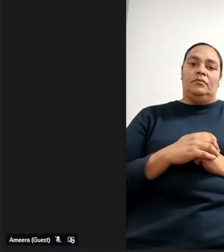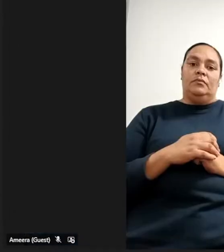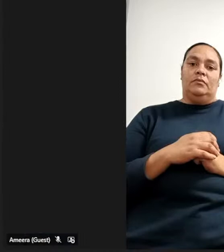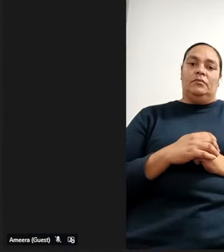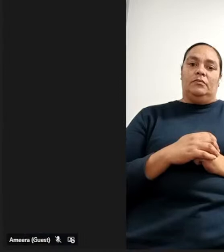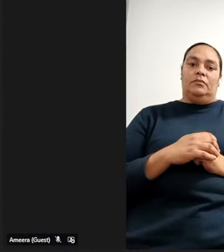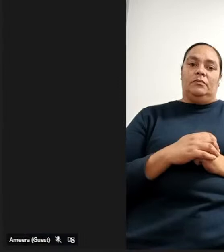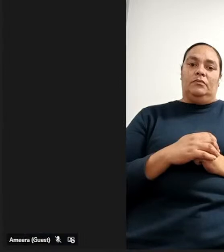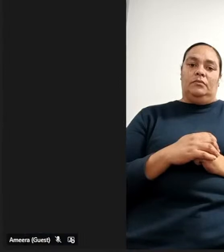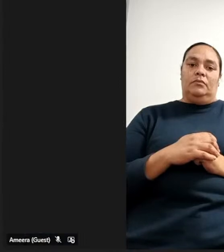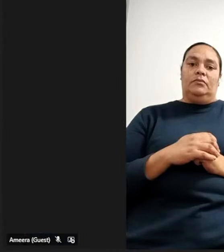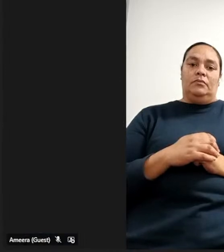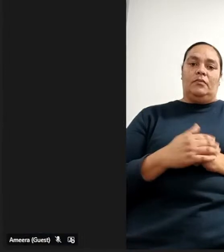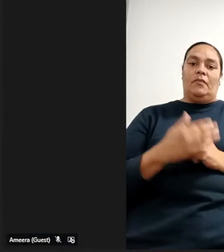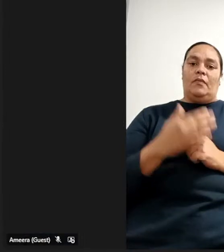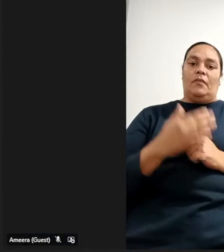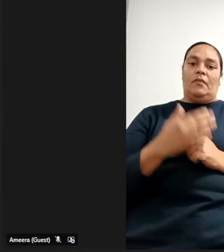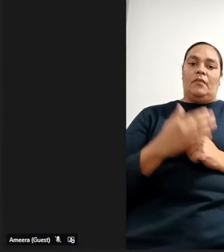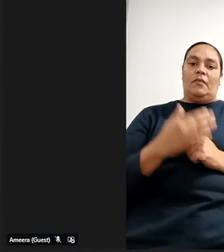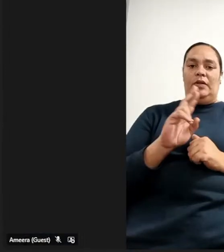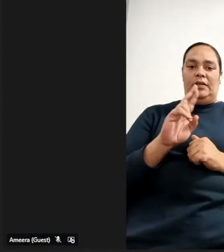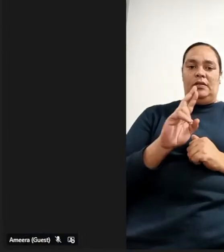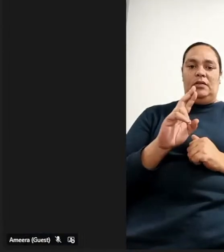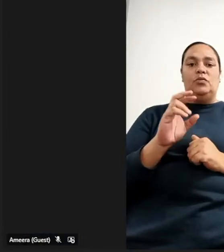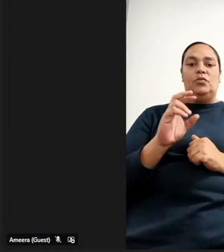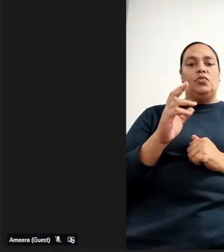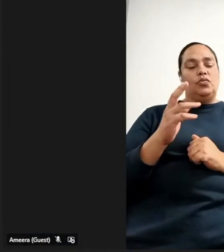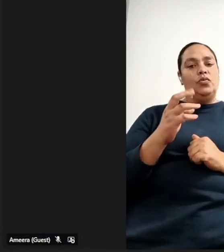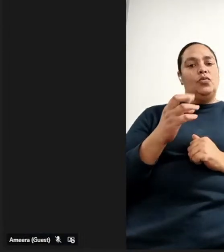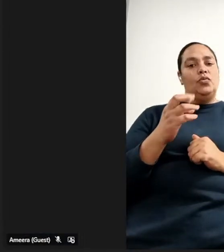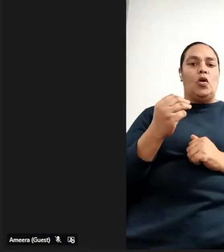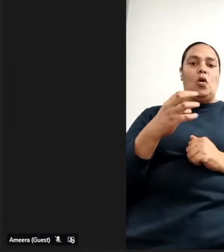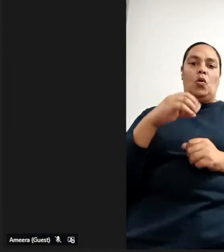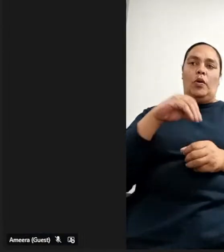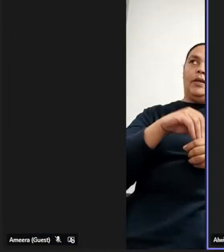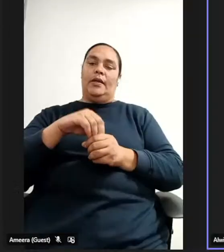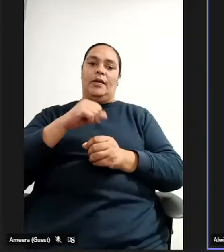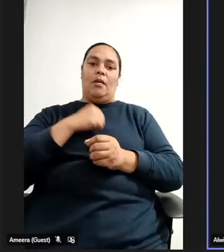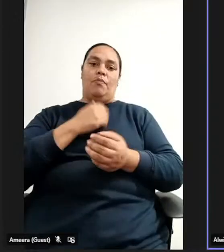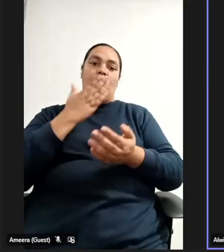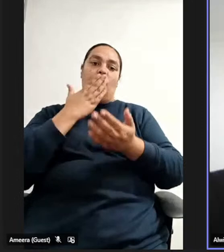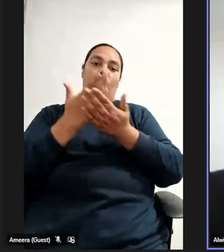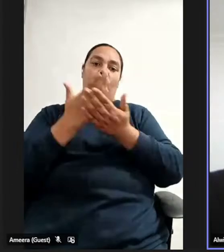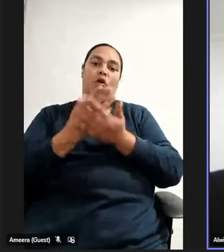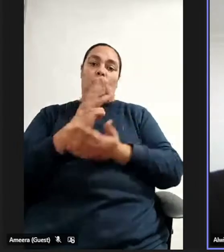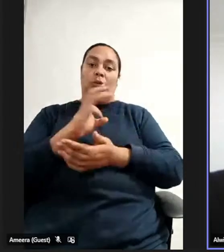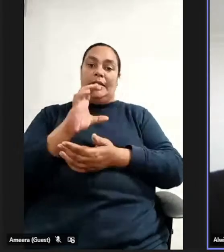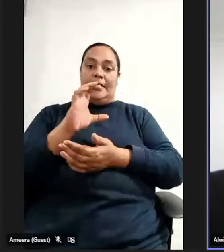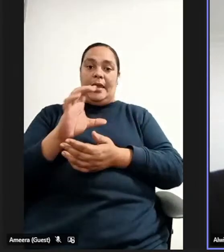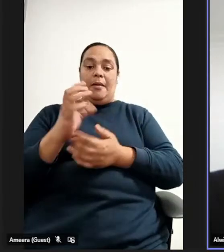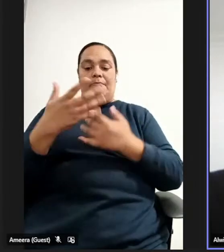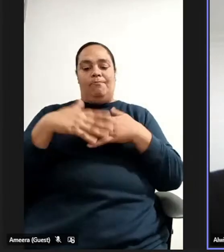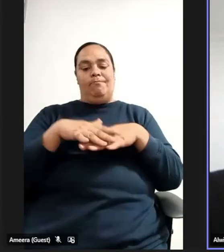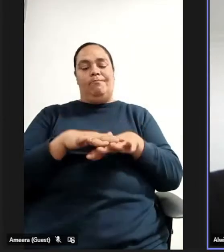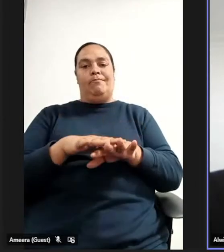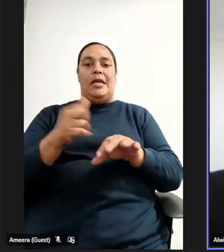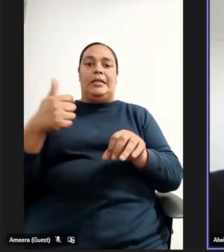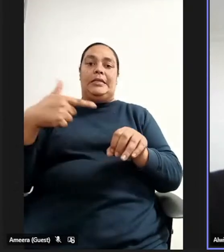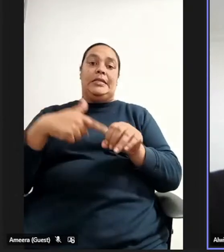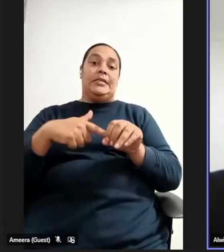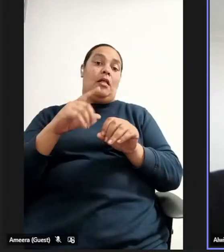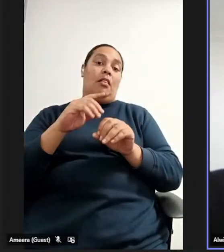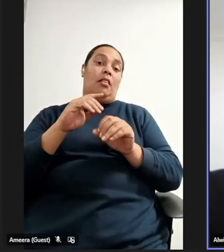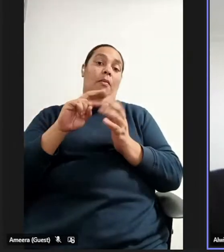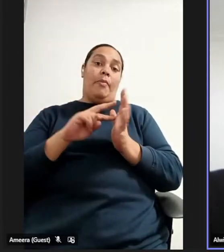Thank you, Regan. So in our proposed Western Cape integrated resource plan, I think I want to